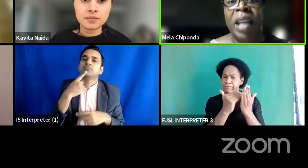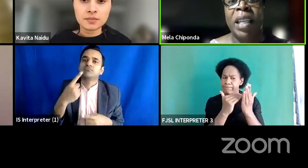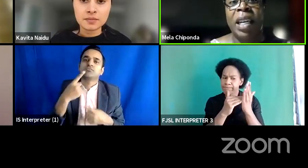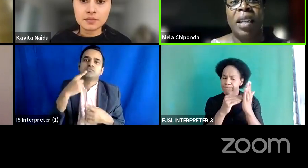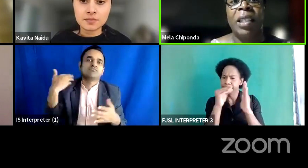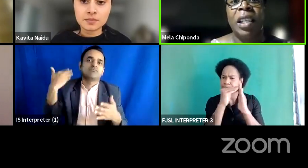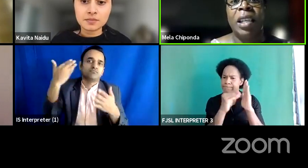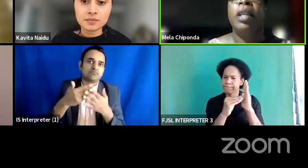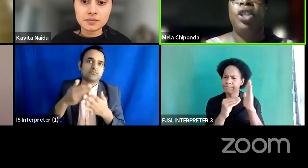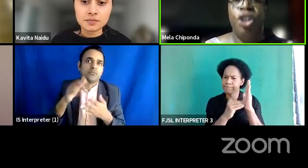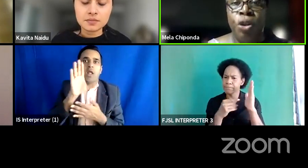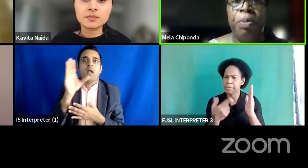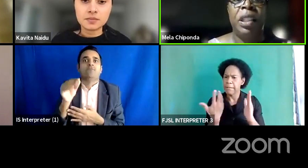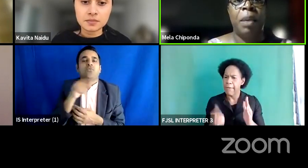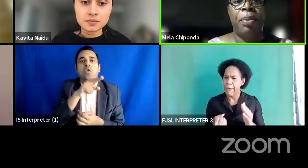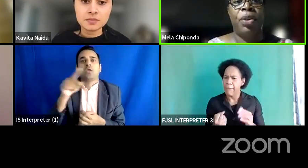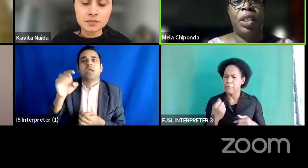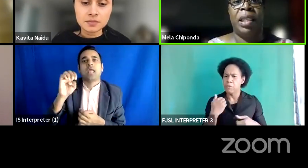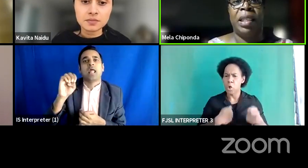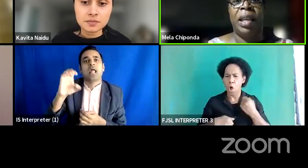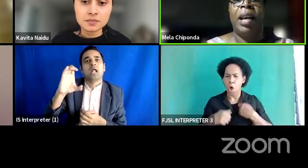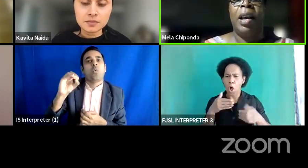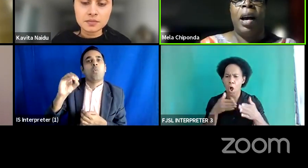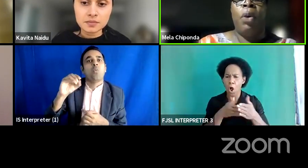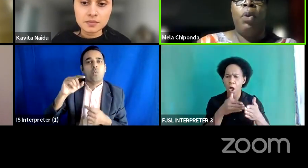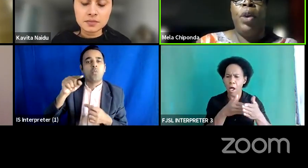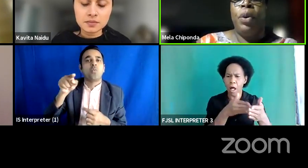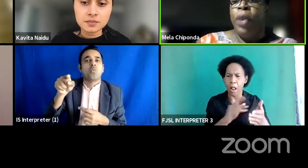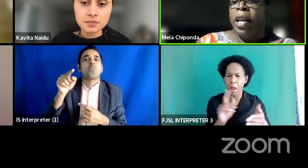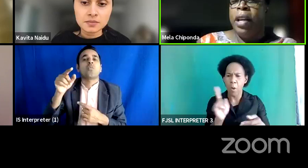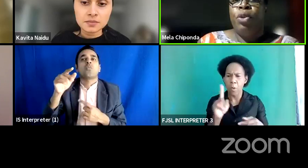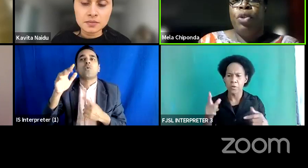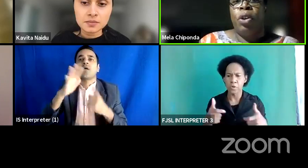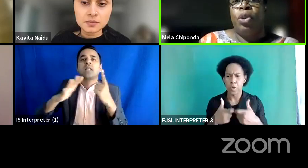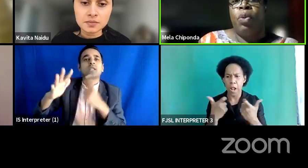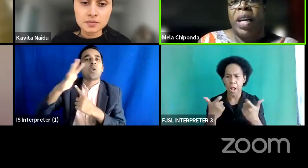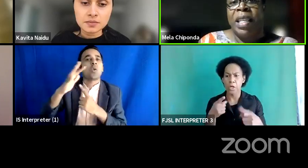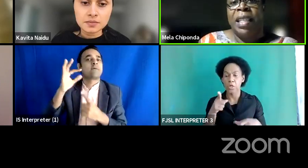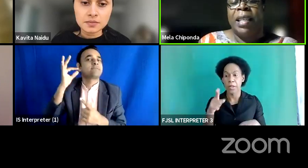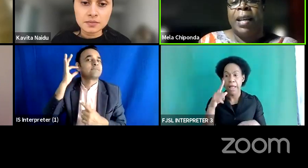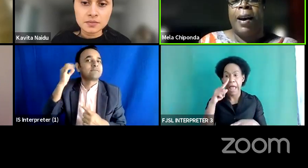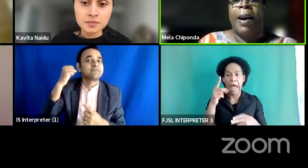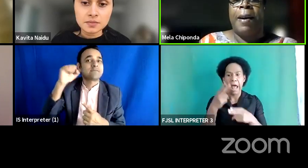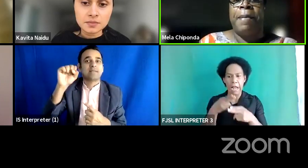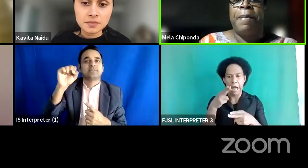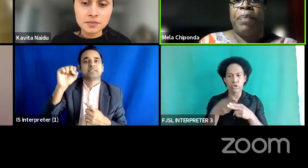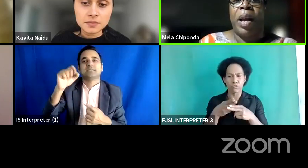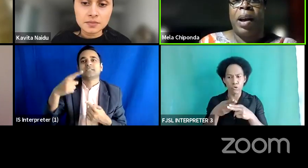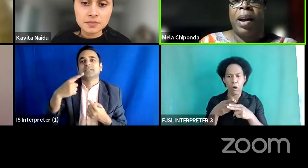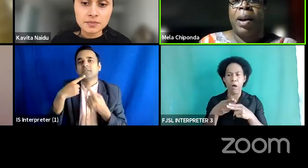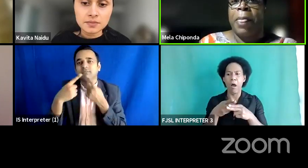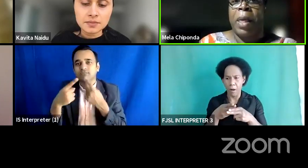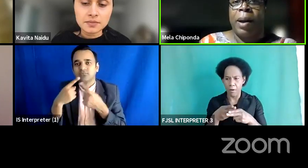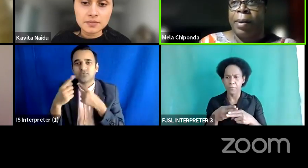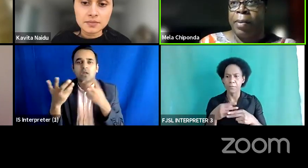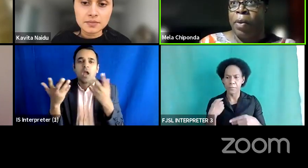against mono agriculture should be supported. We do not want